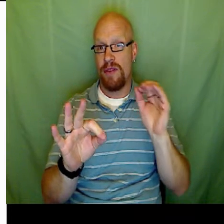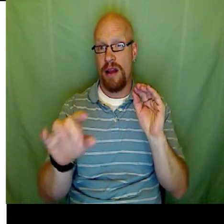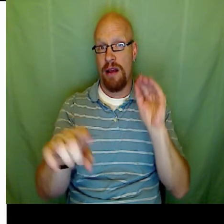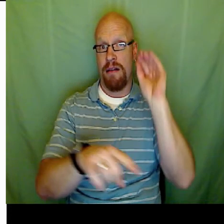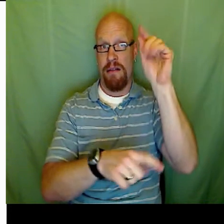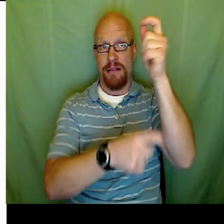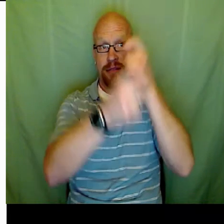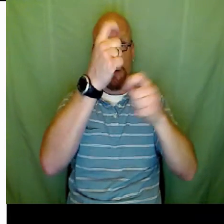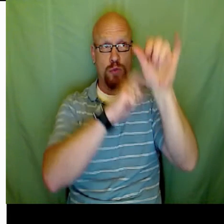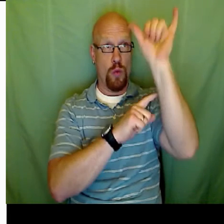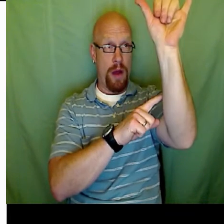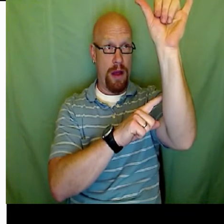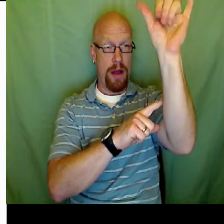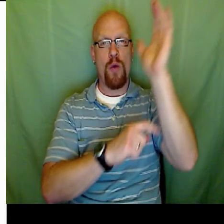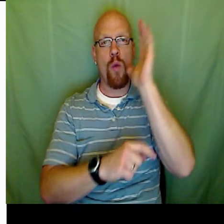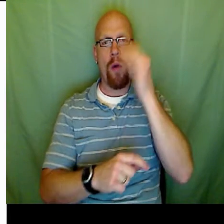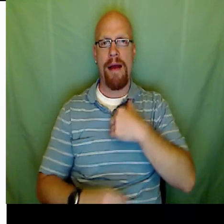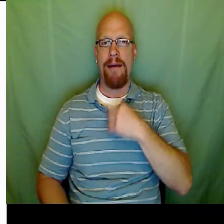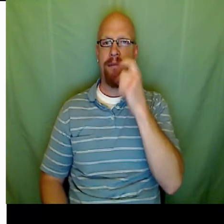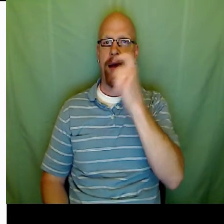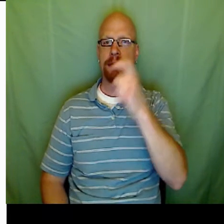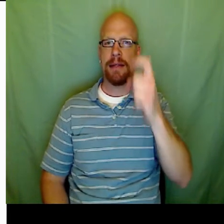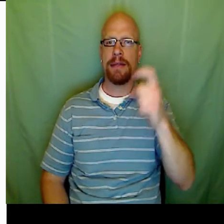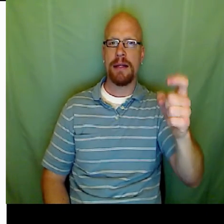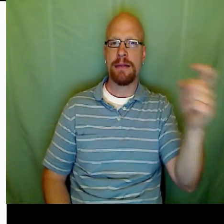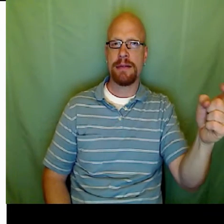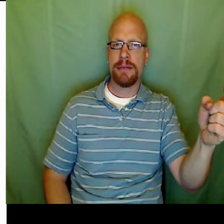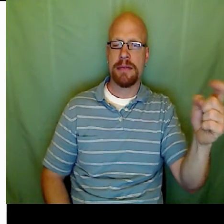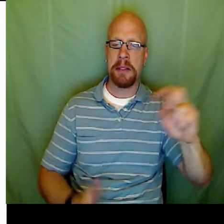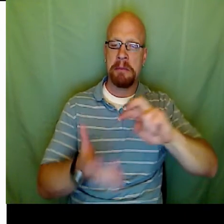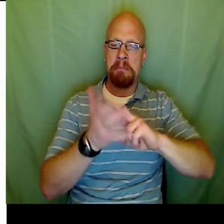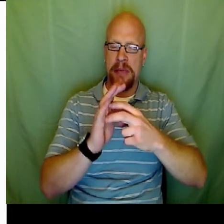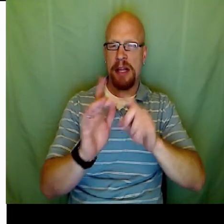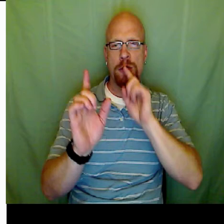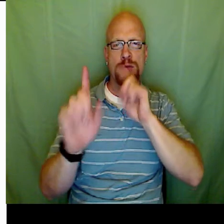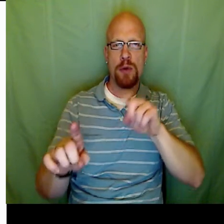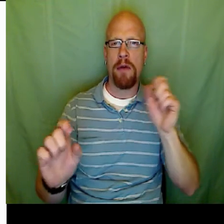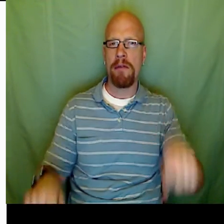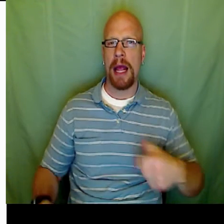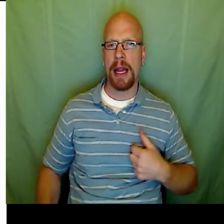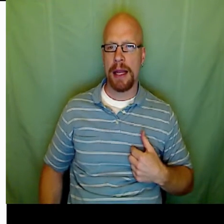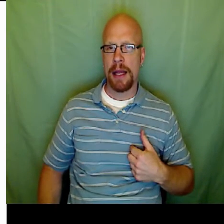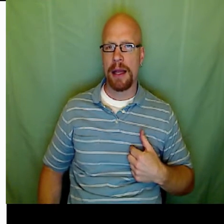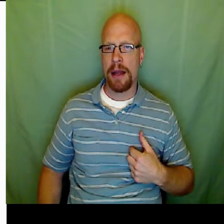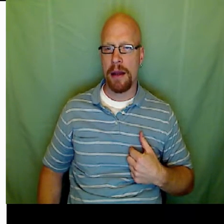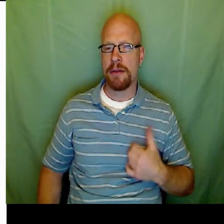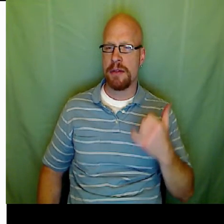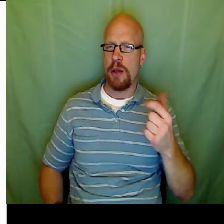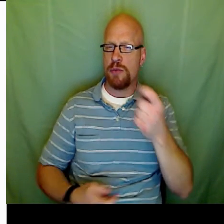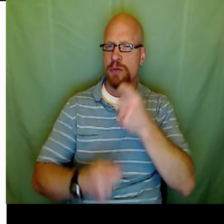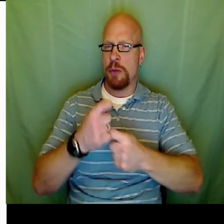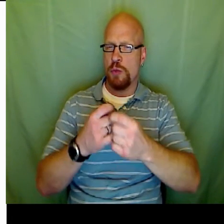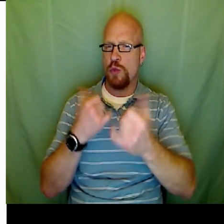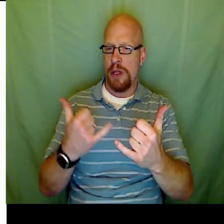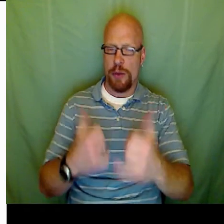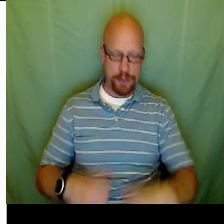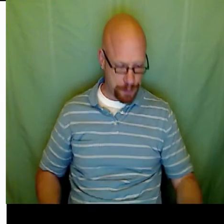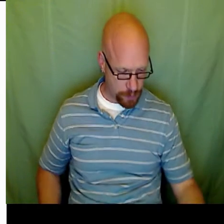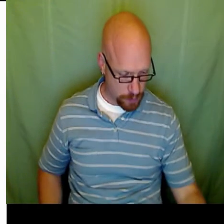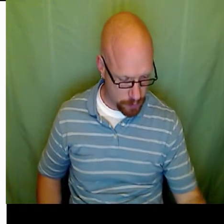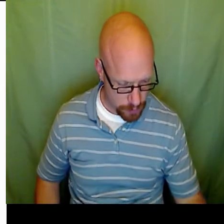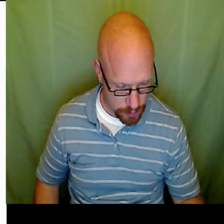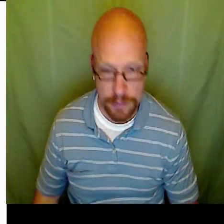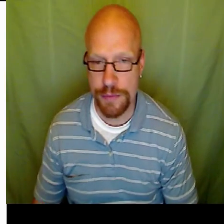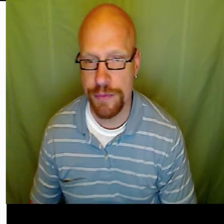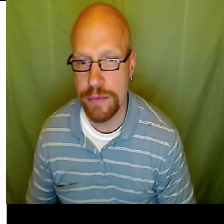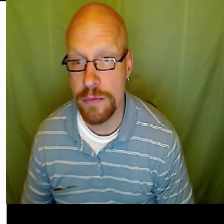equation. We'll replace the y in the first equation with this 2x plus 3 halves, and I'll have one equation with